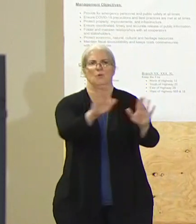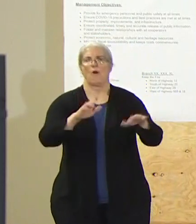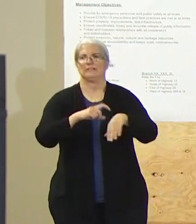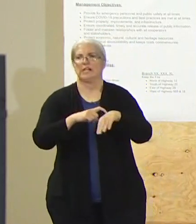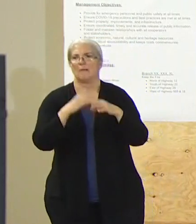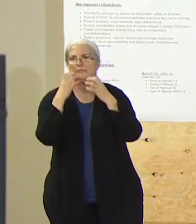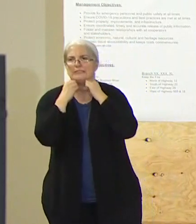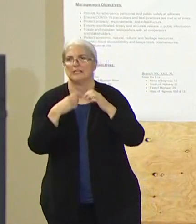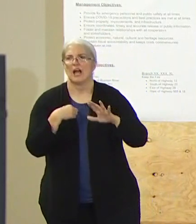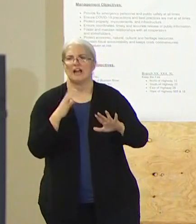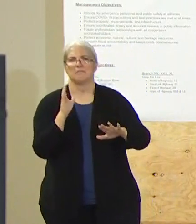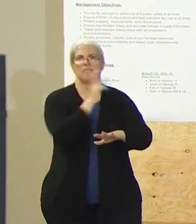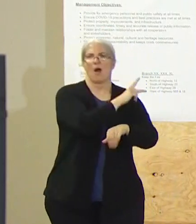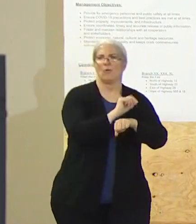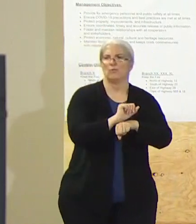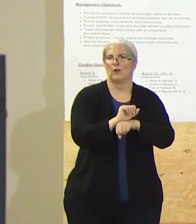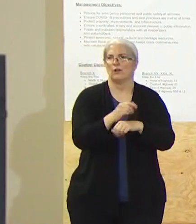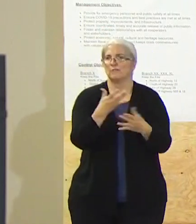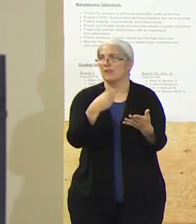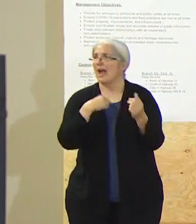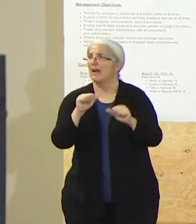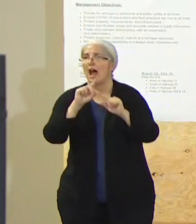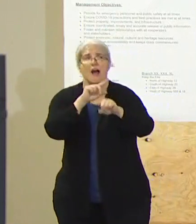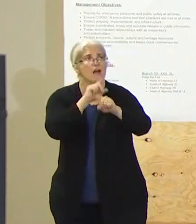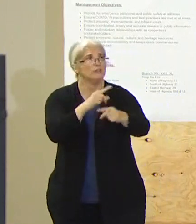question. Any question?